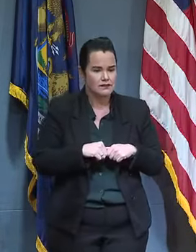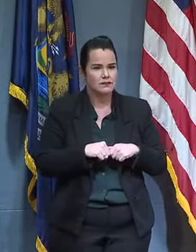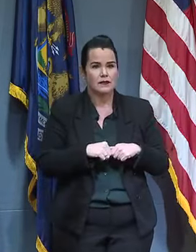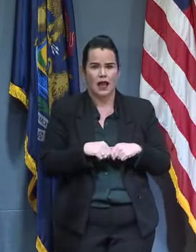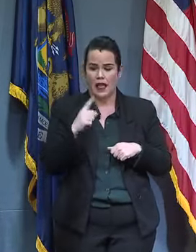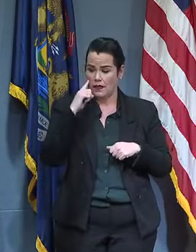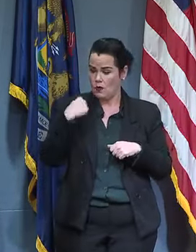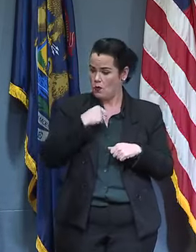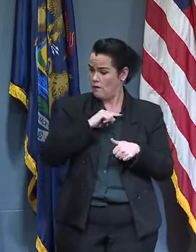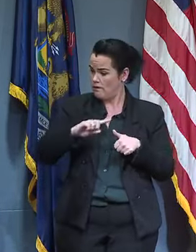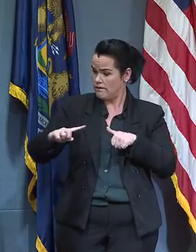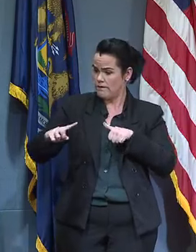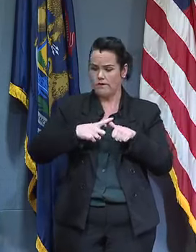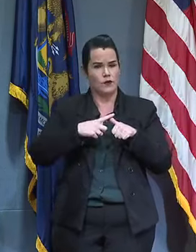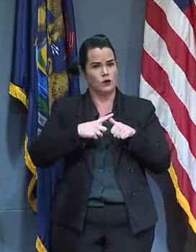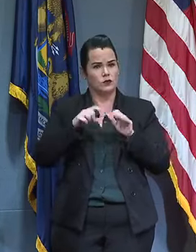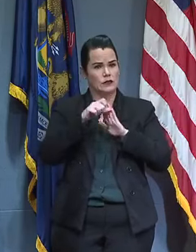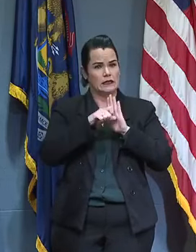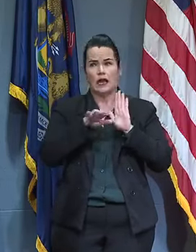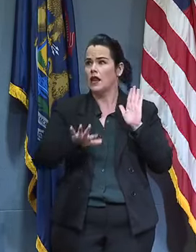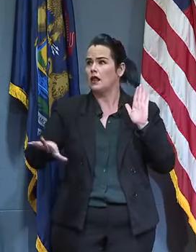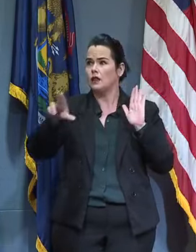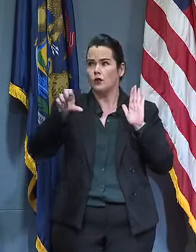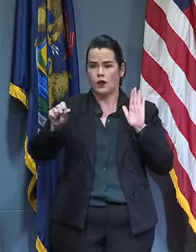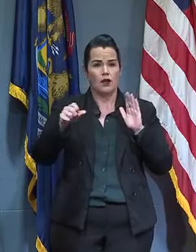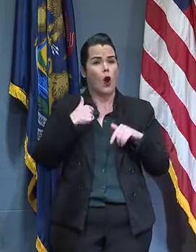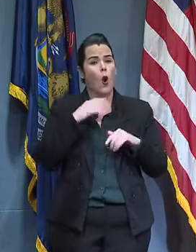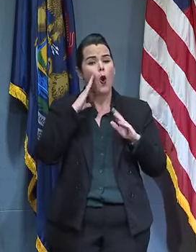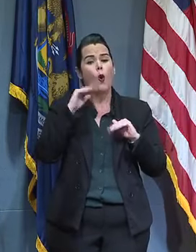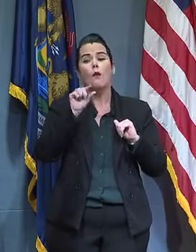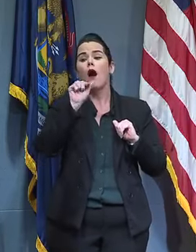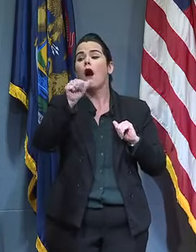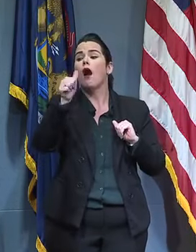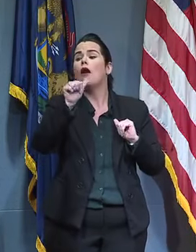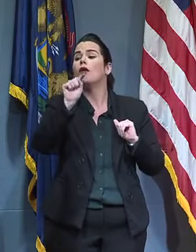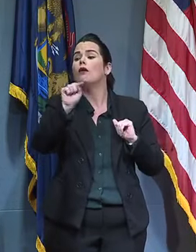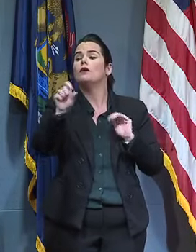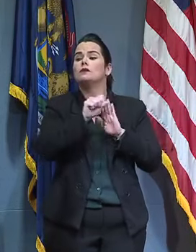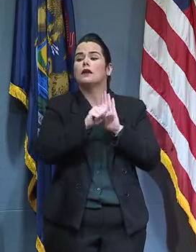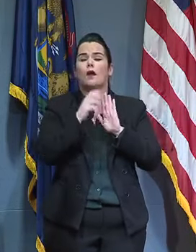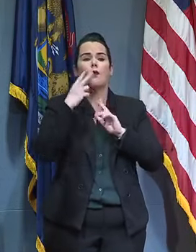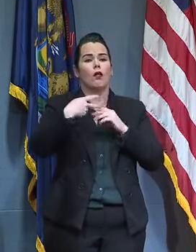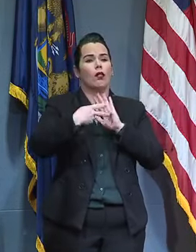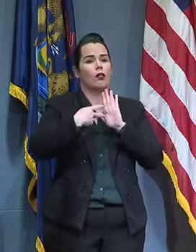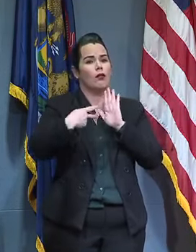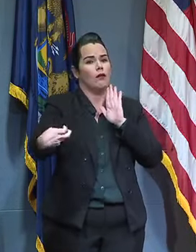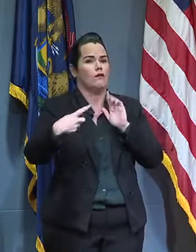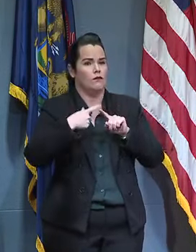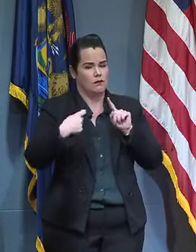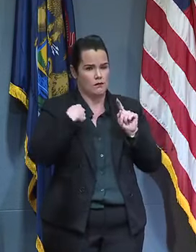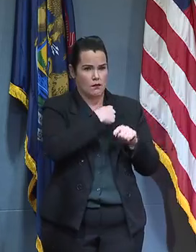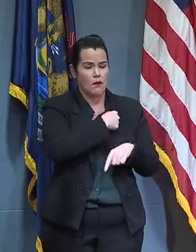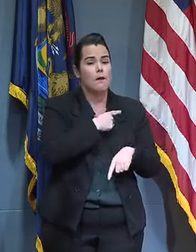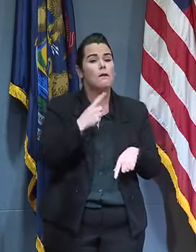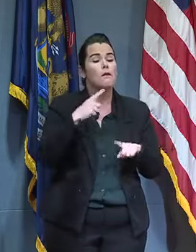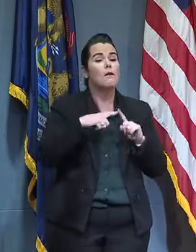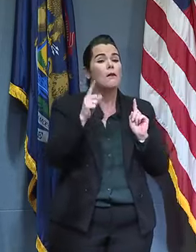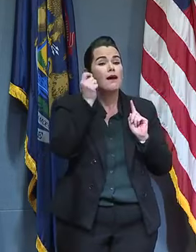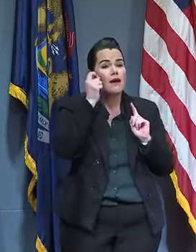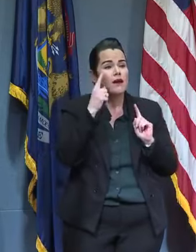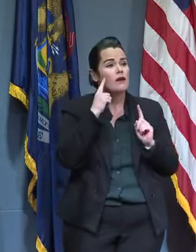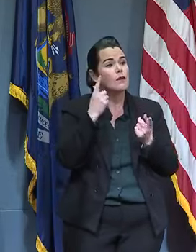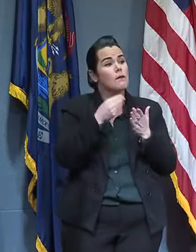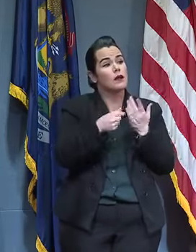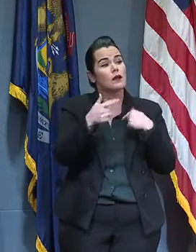first state in the country to do this. I'm hopeful that other states will replicate it, but this will be funded through those Federal CARES Act, which is going